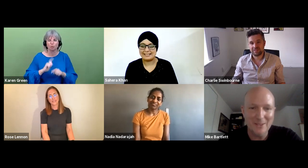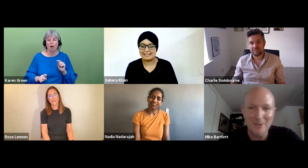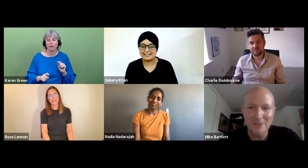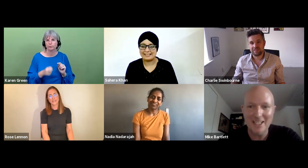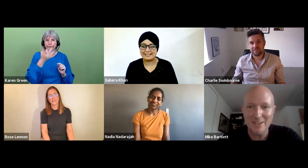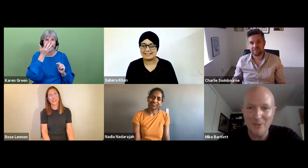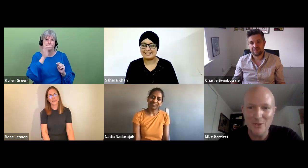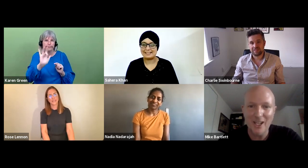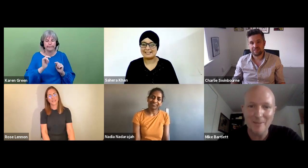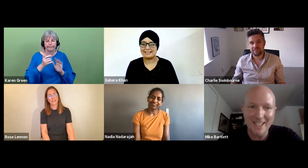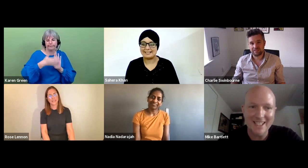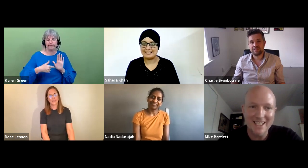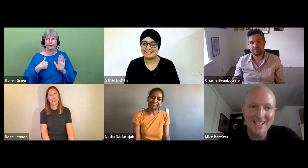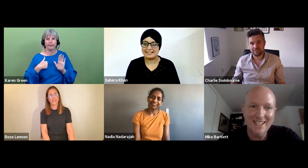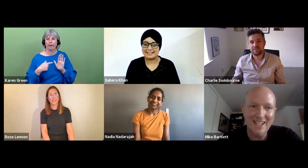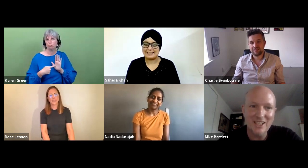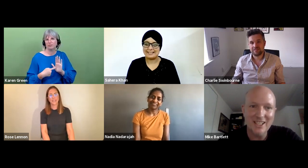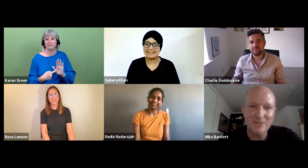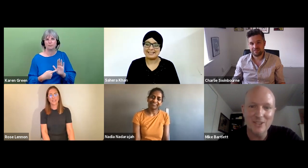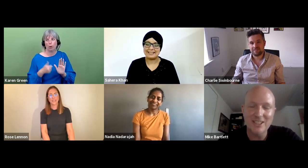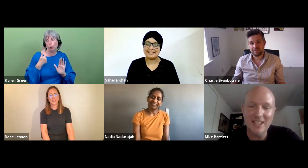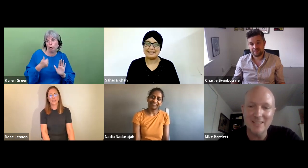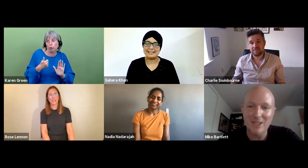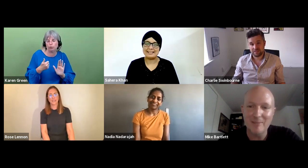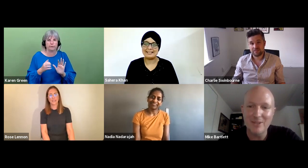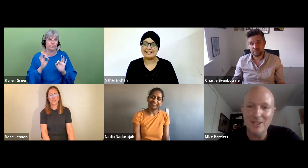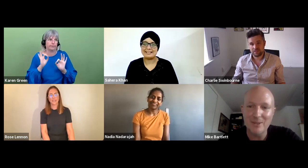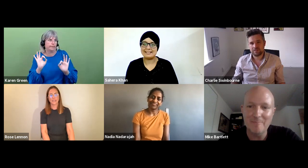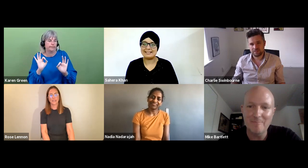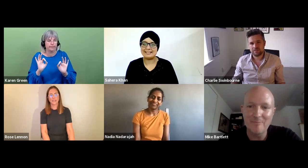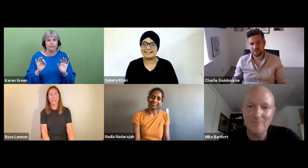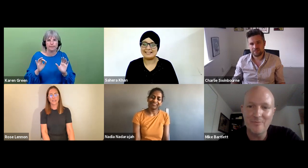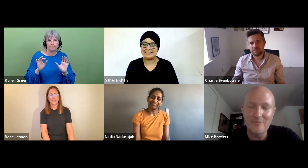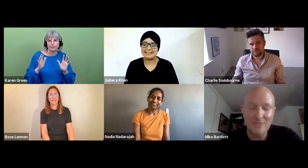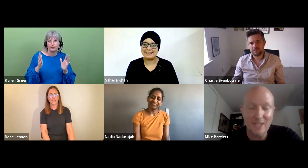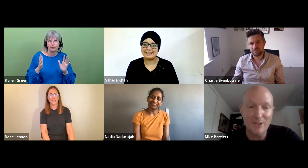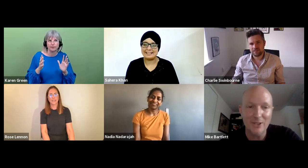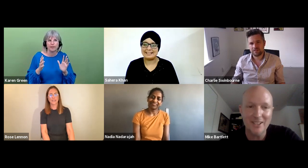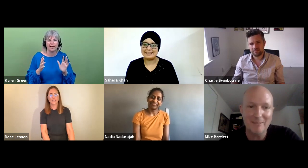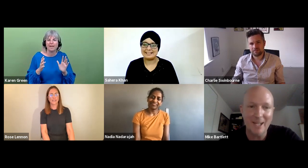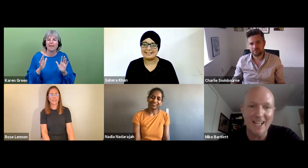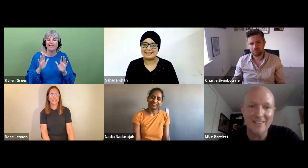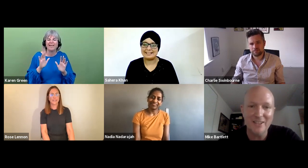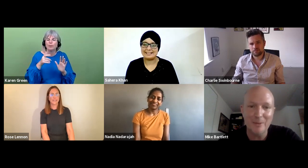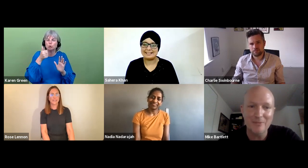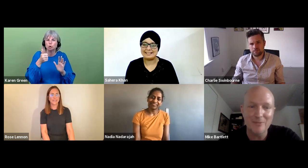or presentable or charming, and actually it was good to take some time to have a look in my head and see what was really